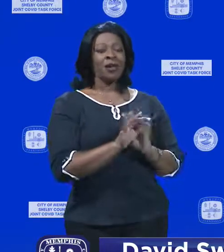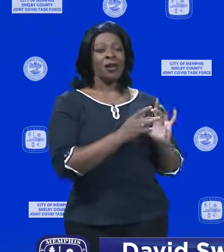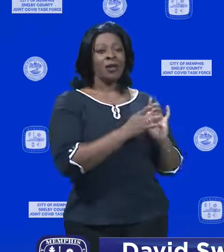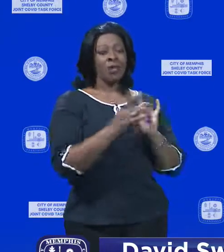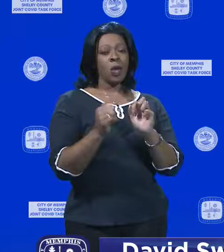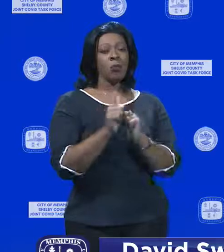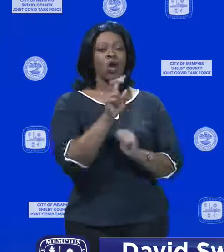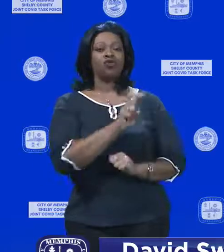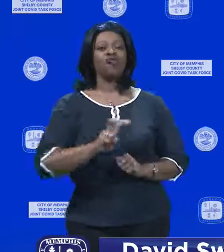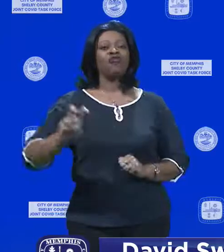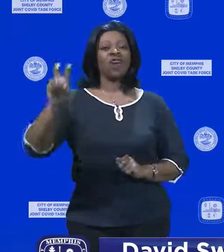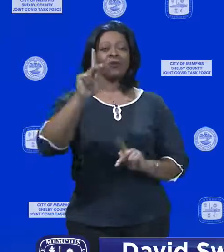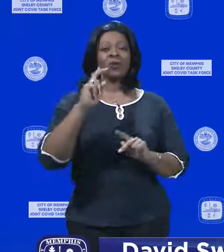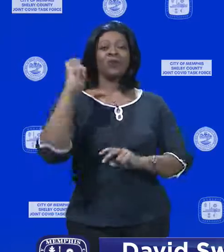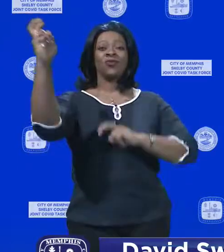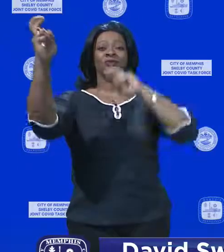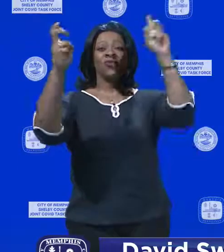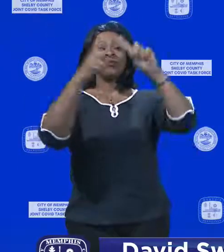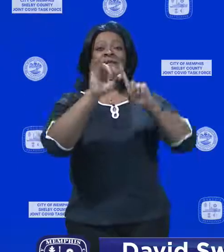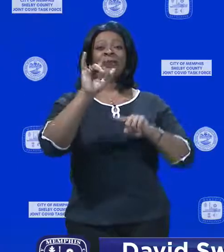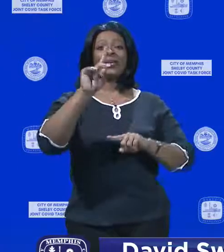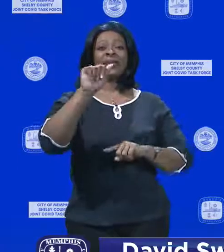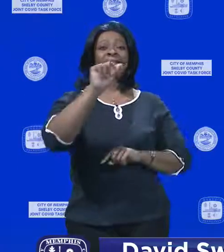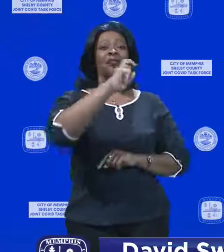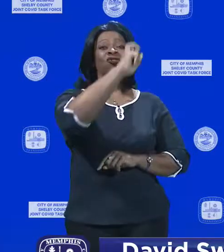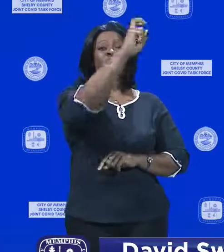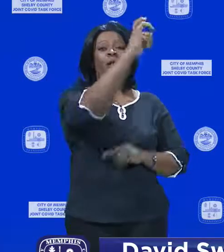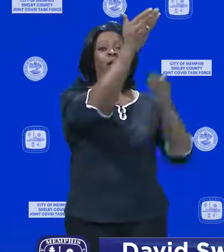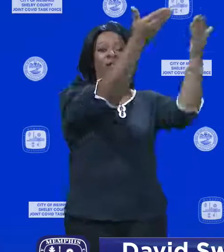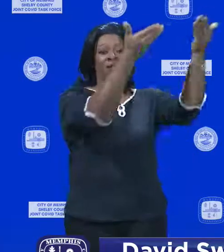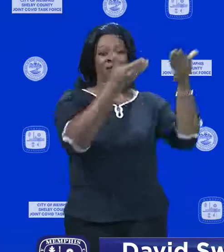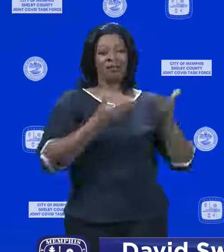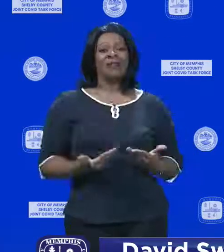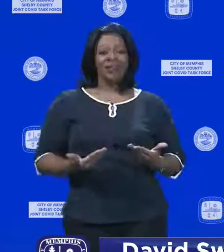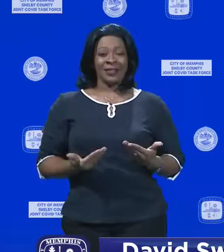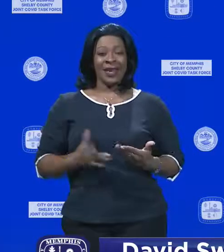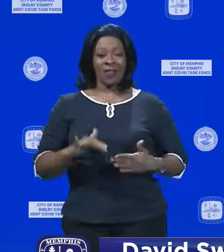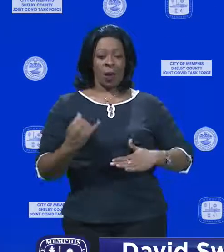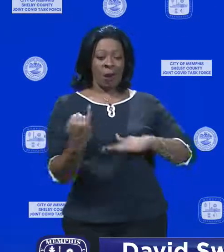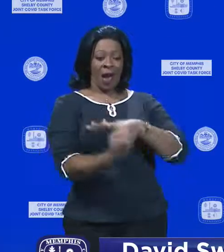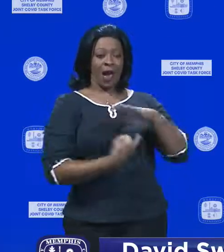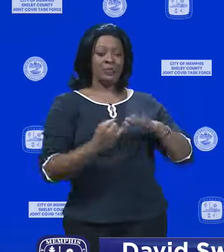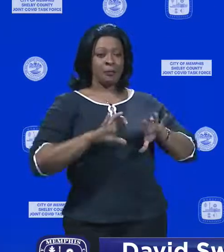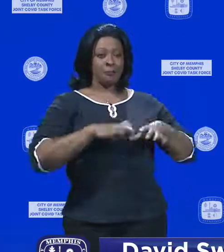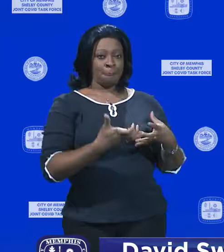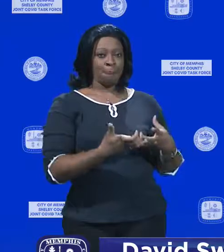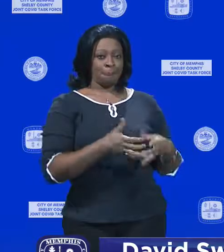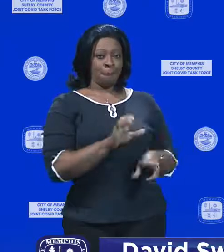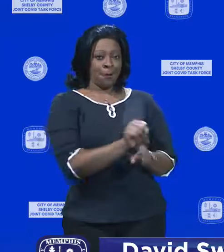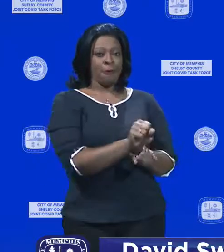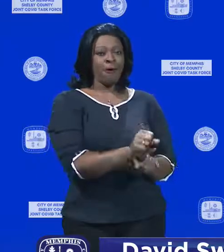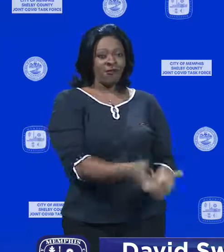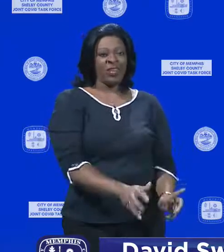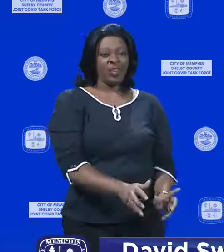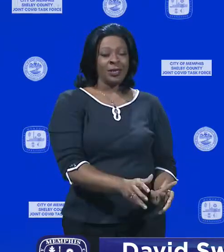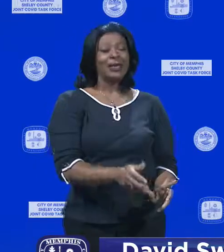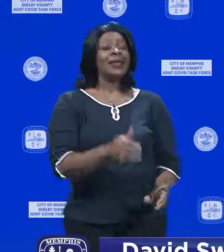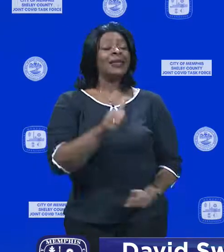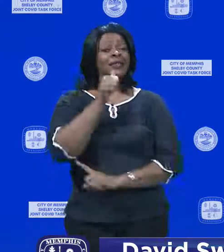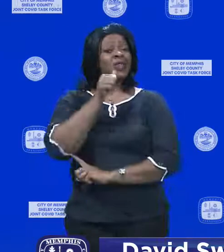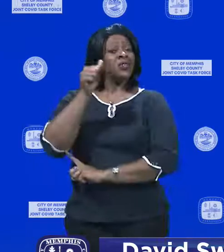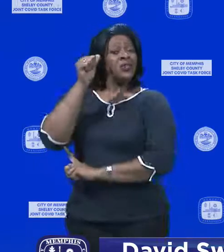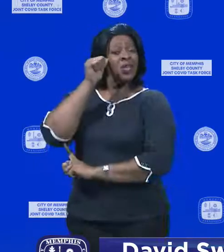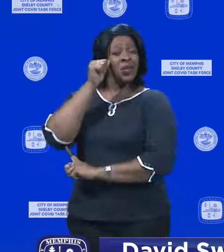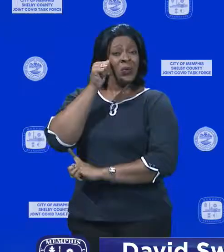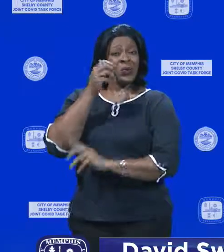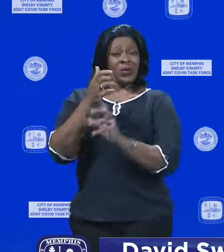with returning travel from India. That one was isolated down, And then yesterday,